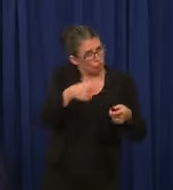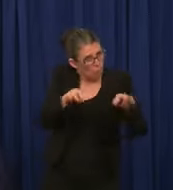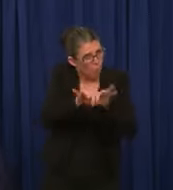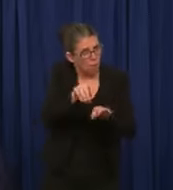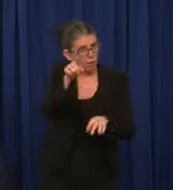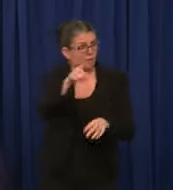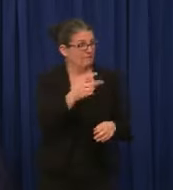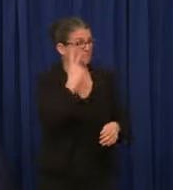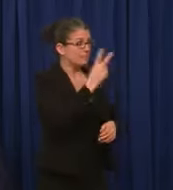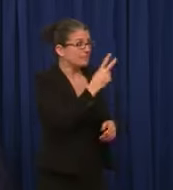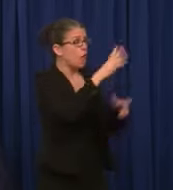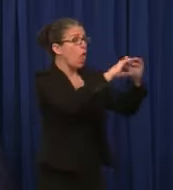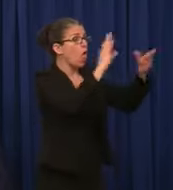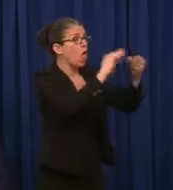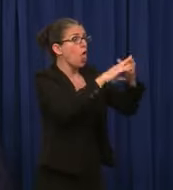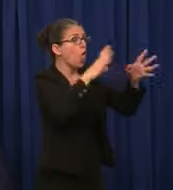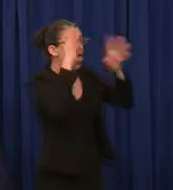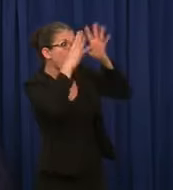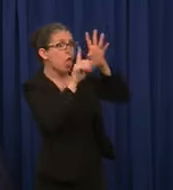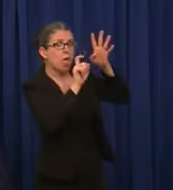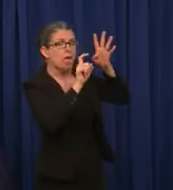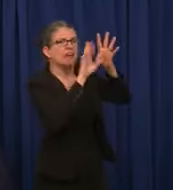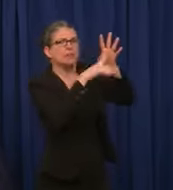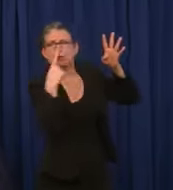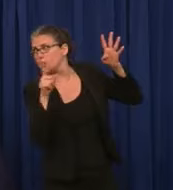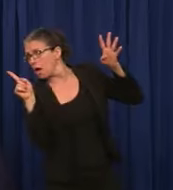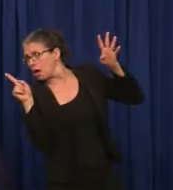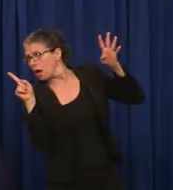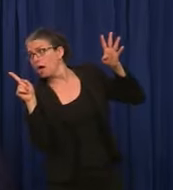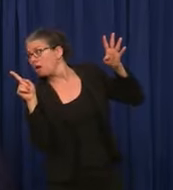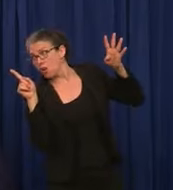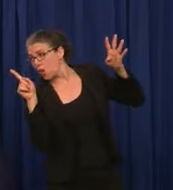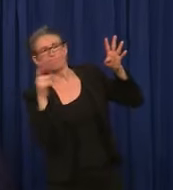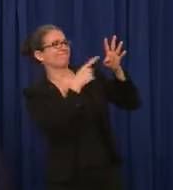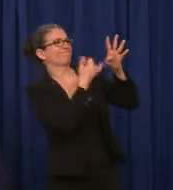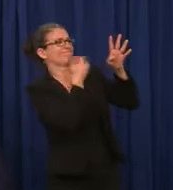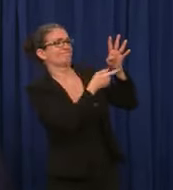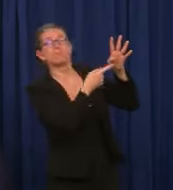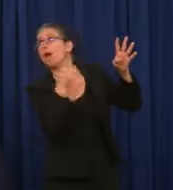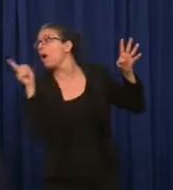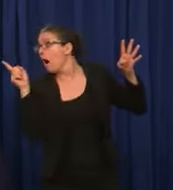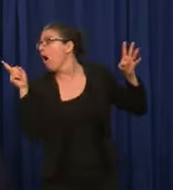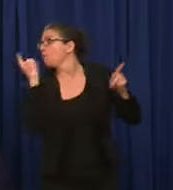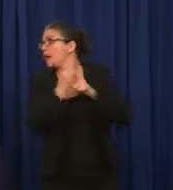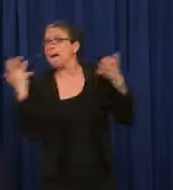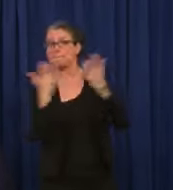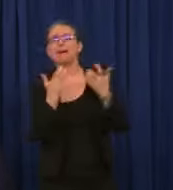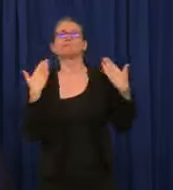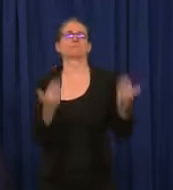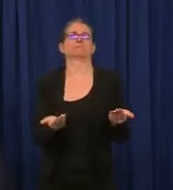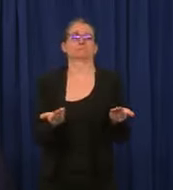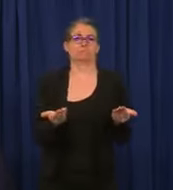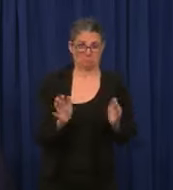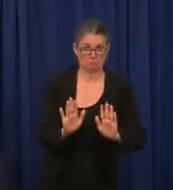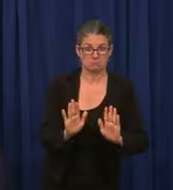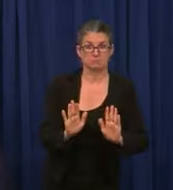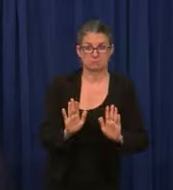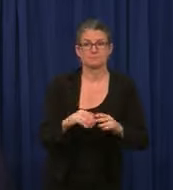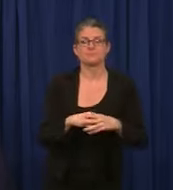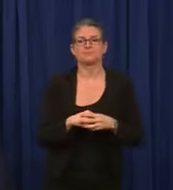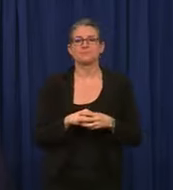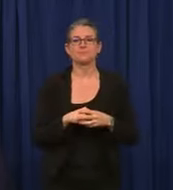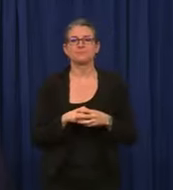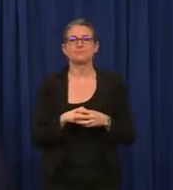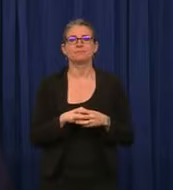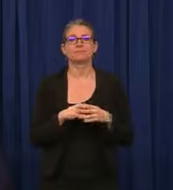We're going to turn to questions. And for folks who are watching, we have tried to abide the same physical